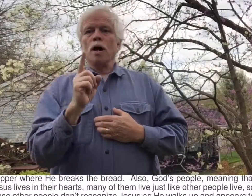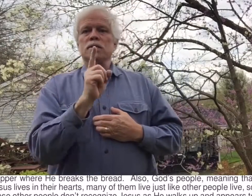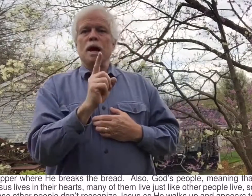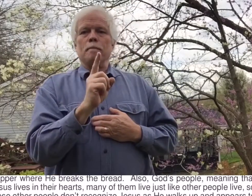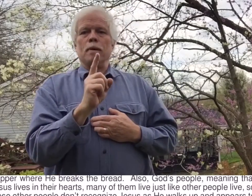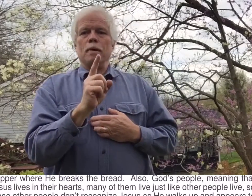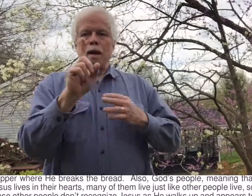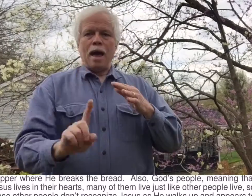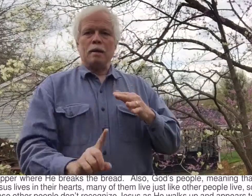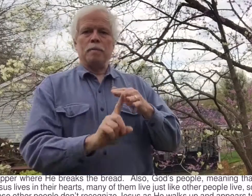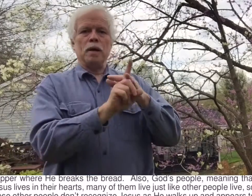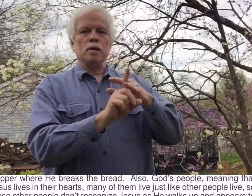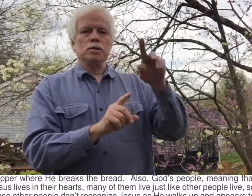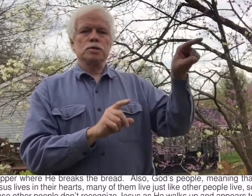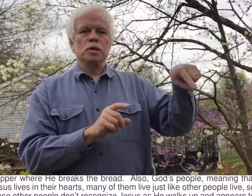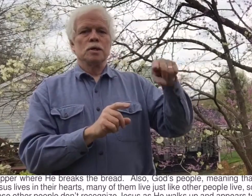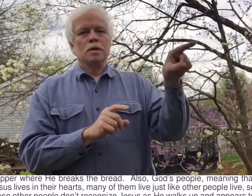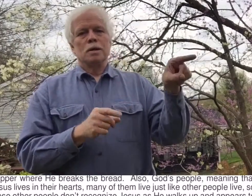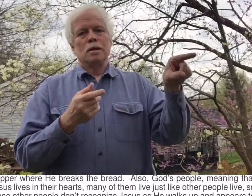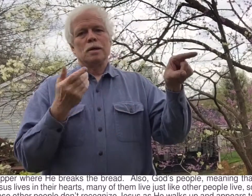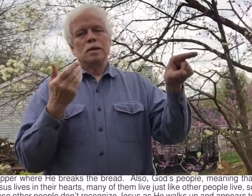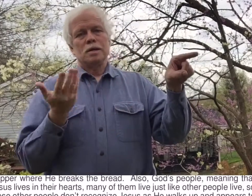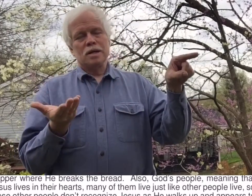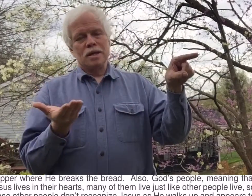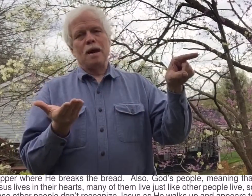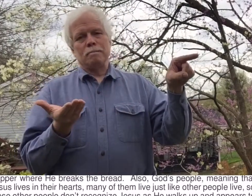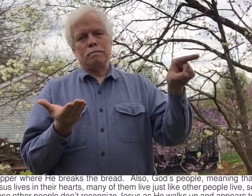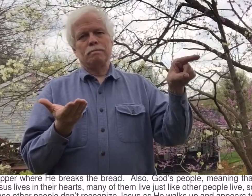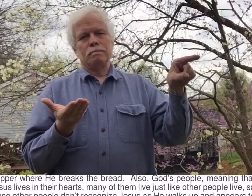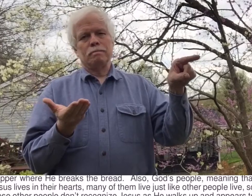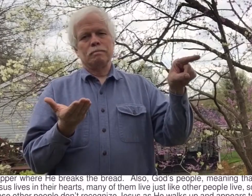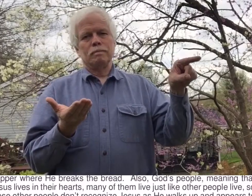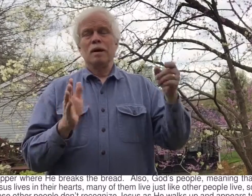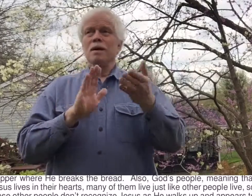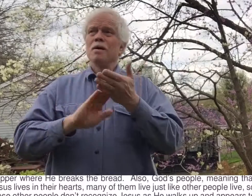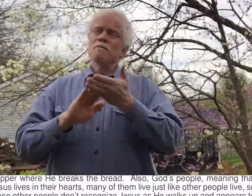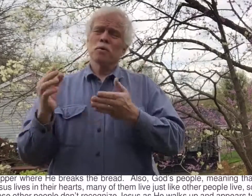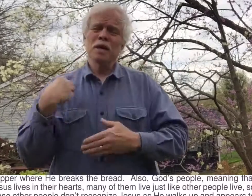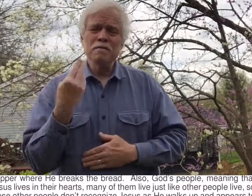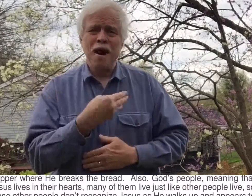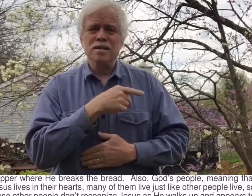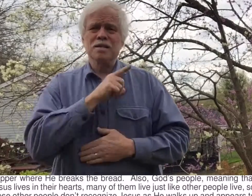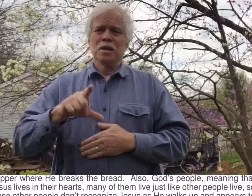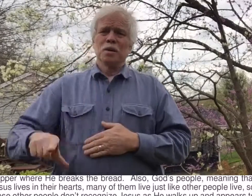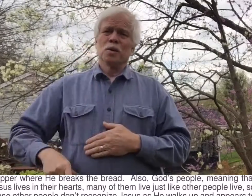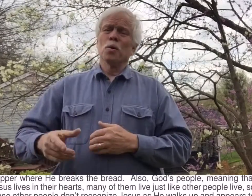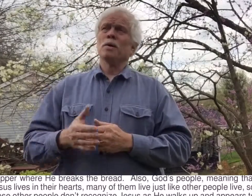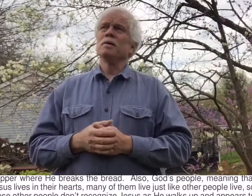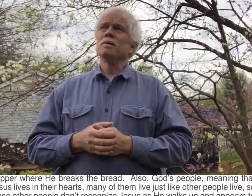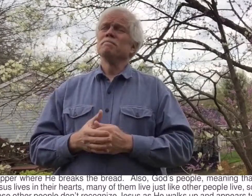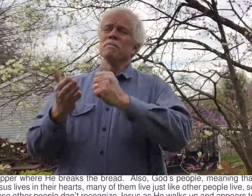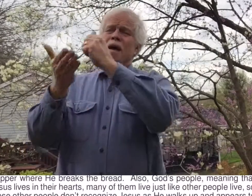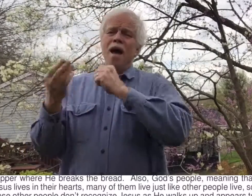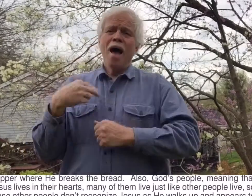walks up and appears to them. Forgive us, Lord.